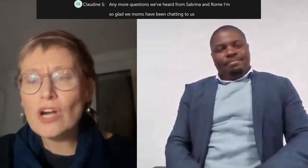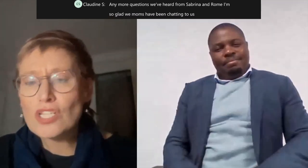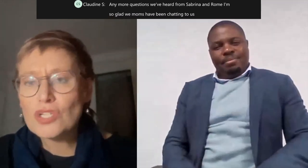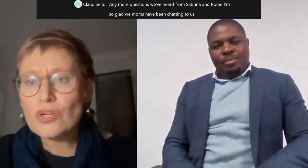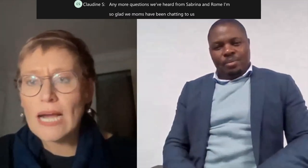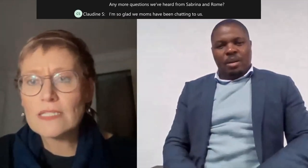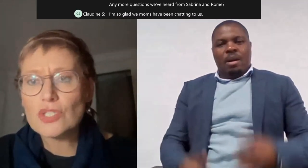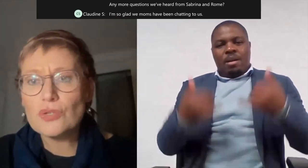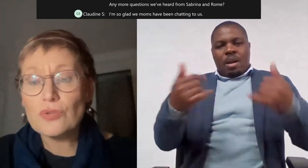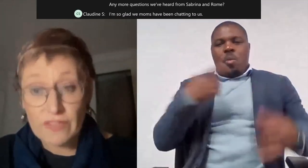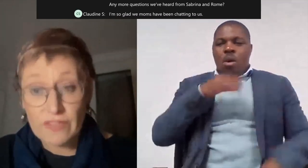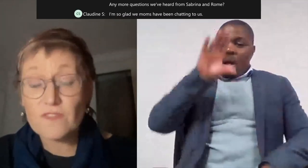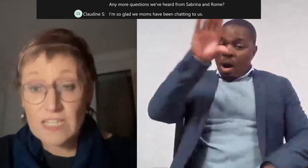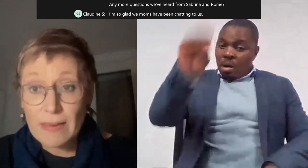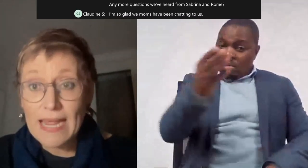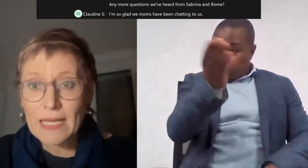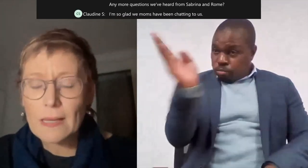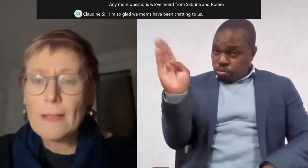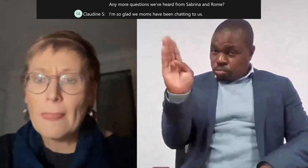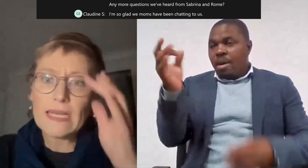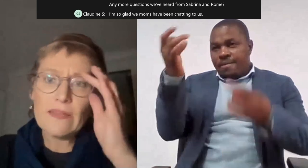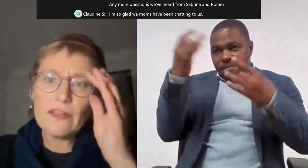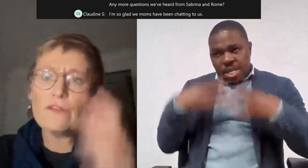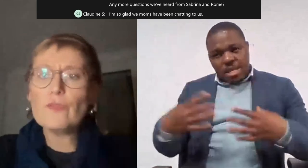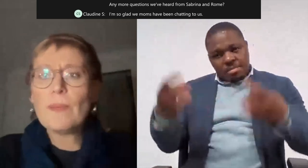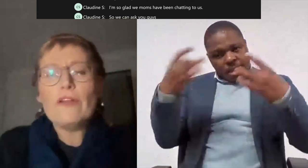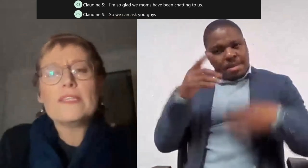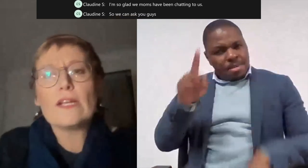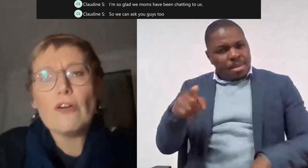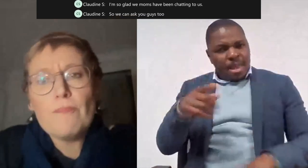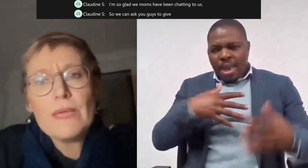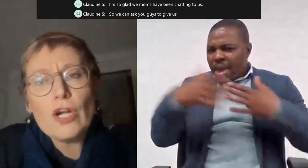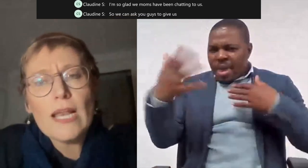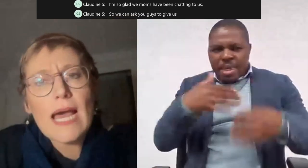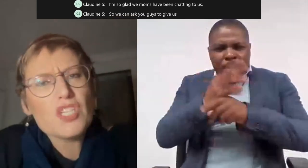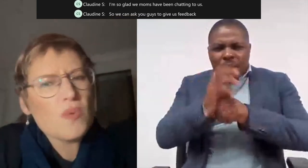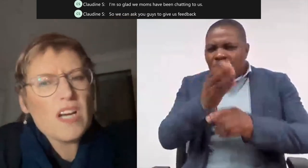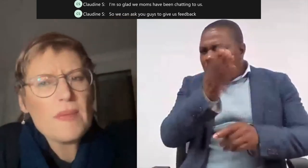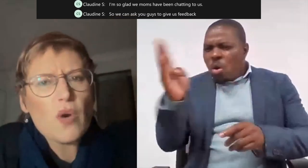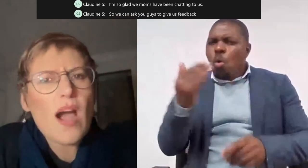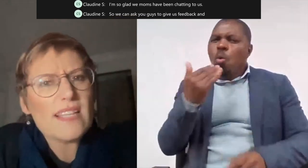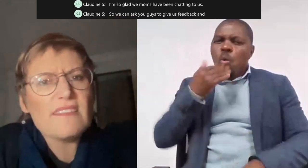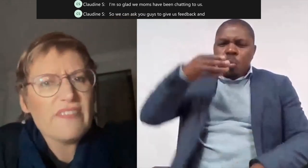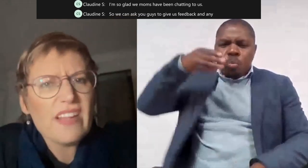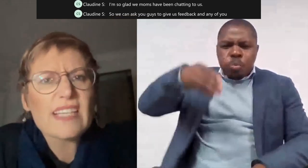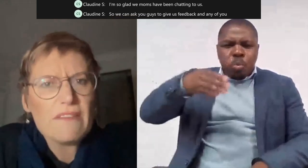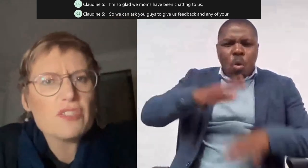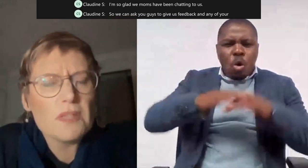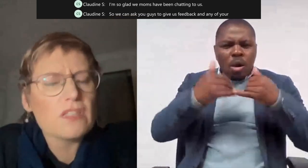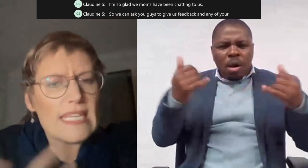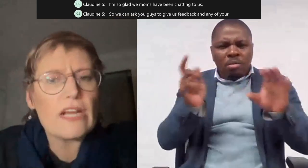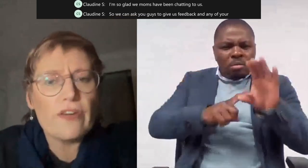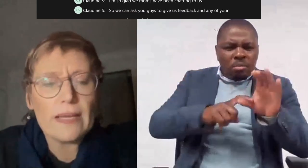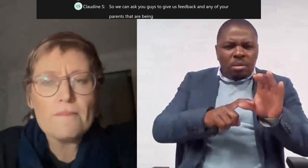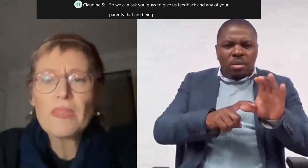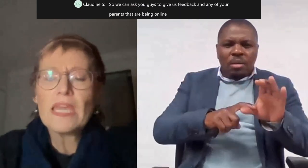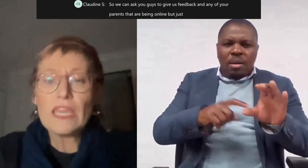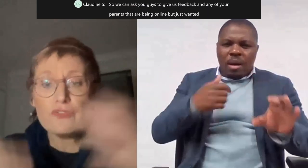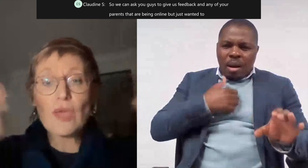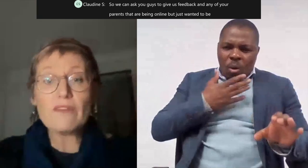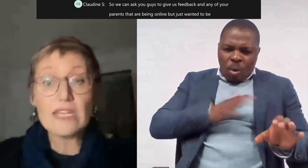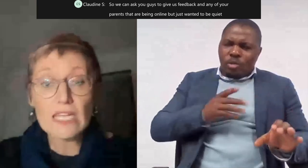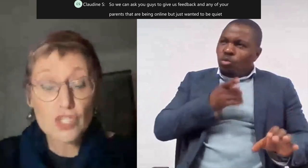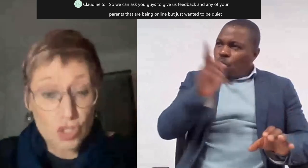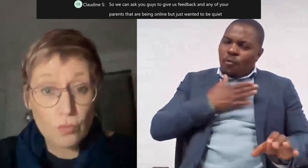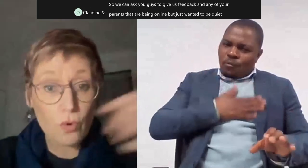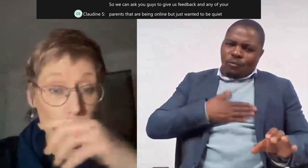So we're going to ask you guys to give us feedback. And any of you parents that have been online but just wanted to be quiet and felt comfortable just hearing,